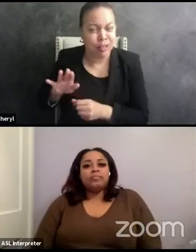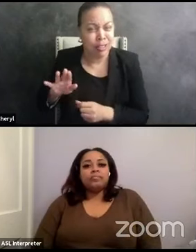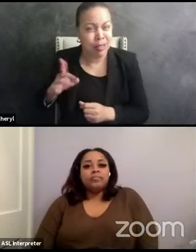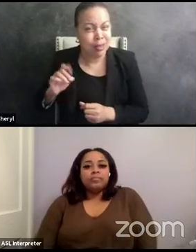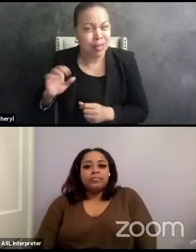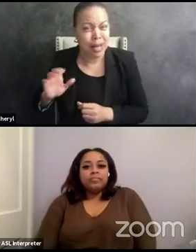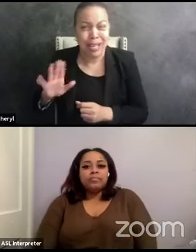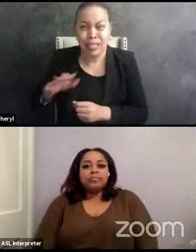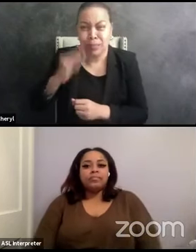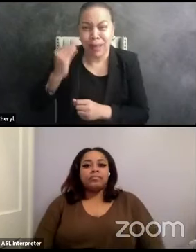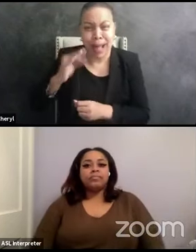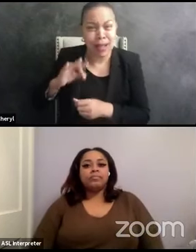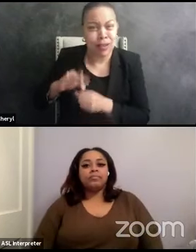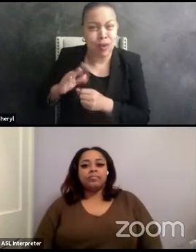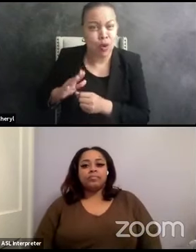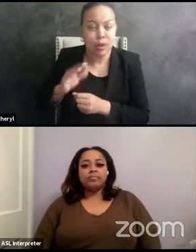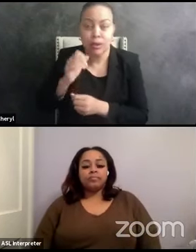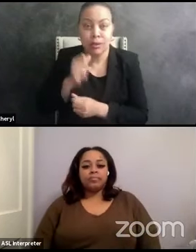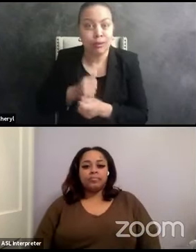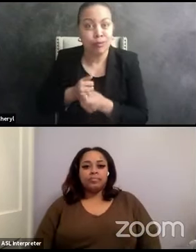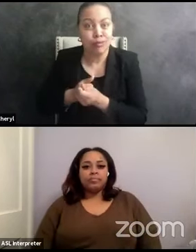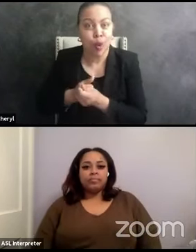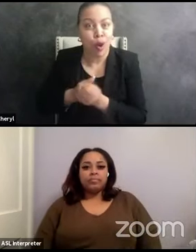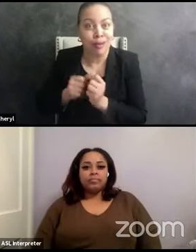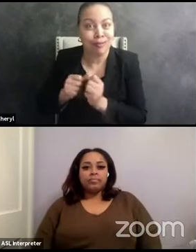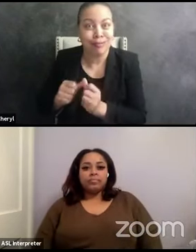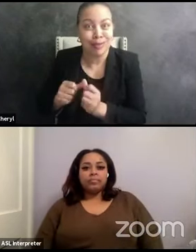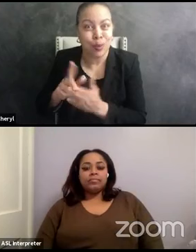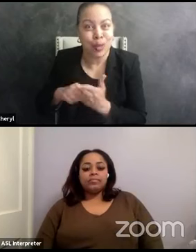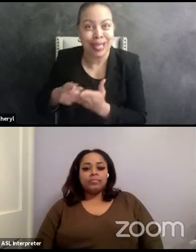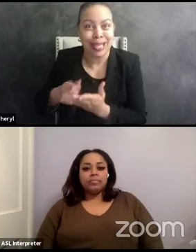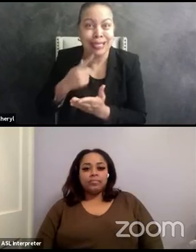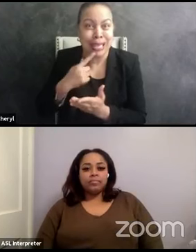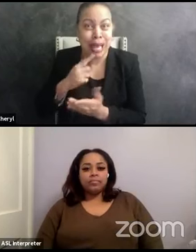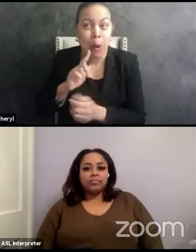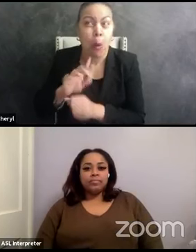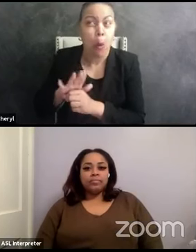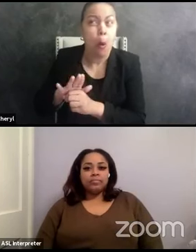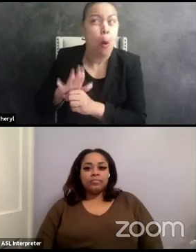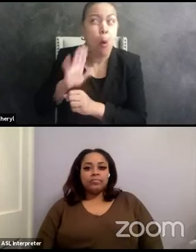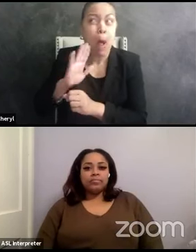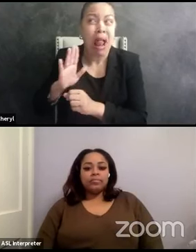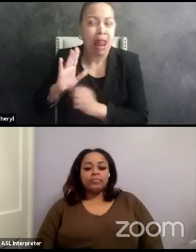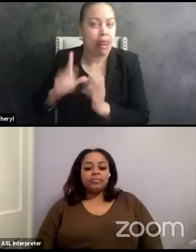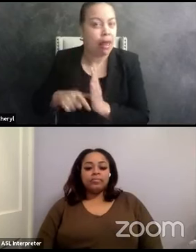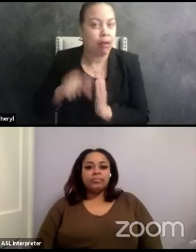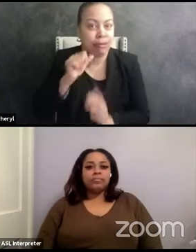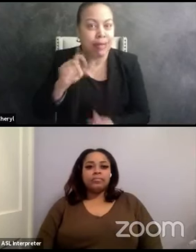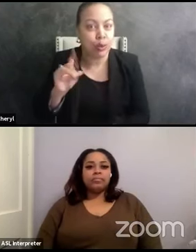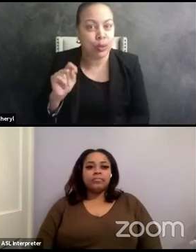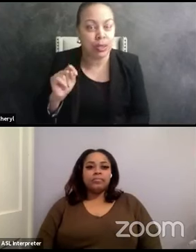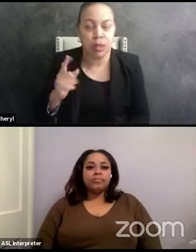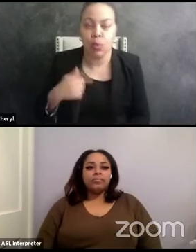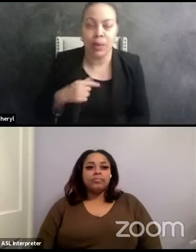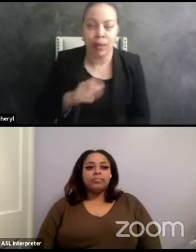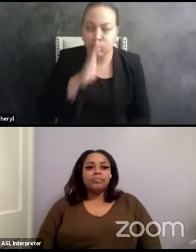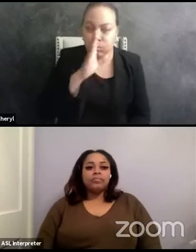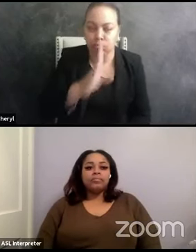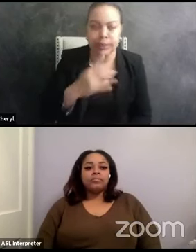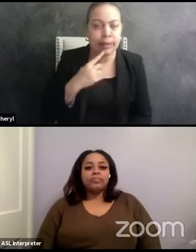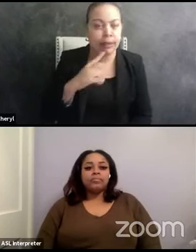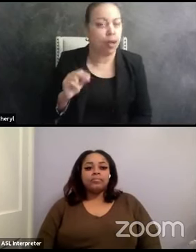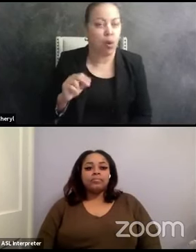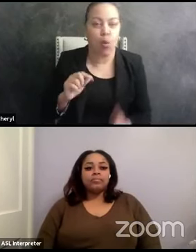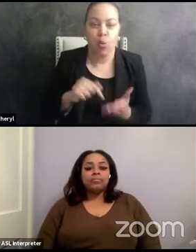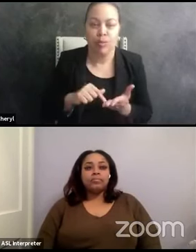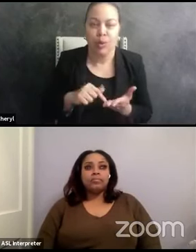constituents. Um, we have to say, no, this is what it is, call it what it is, and say this is unacceptable. We know what this looks like, we know how this